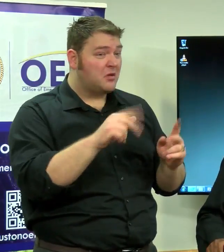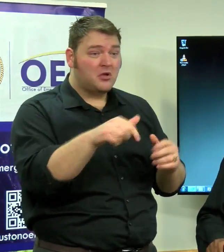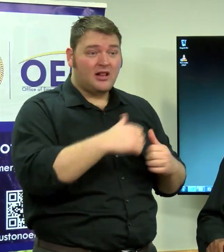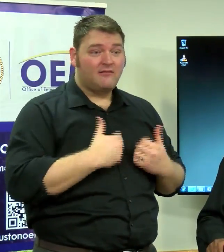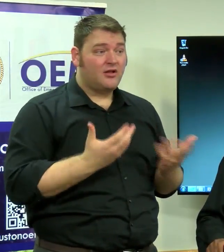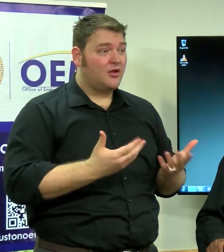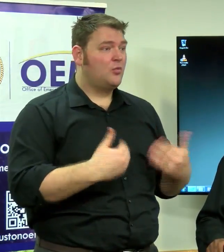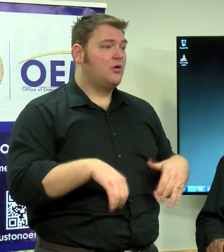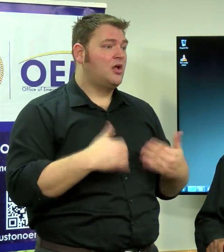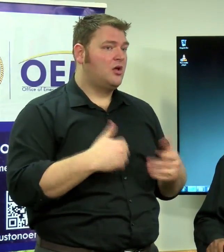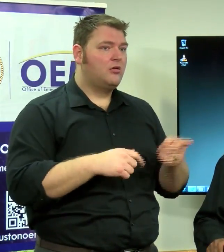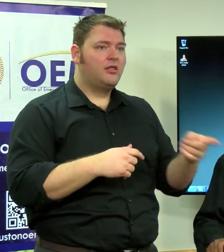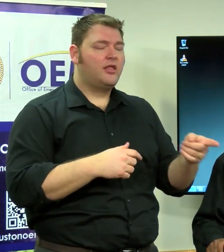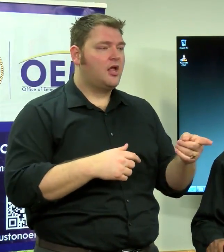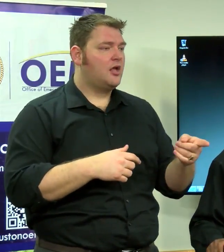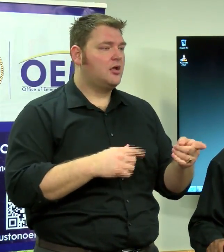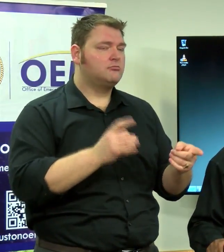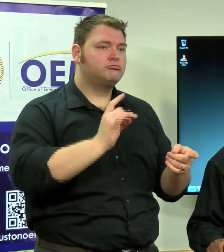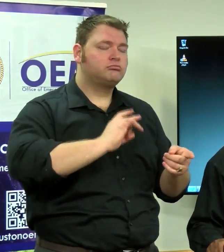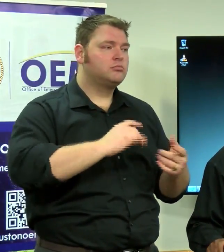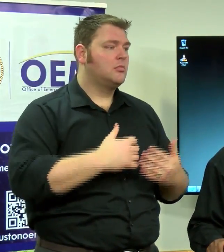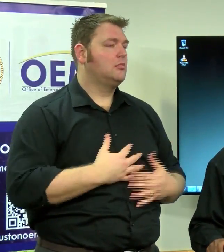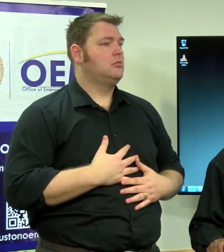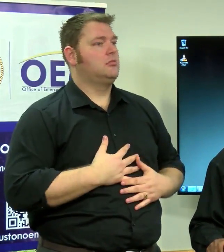And Houstonians have simply been